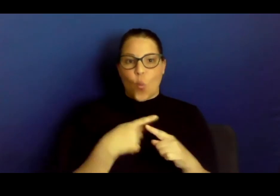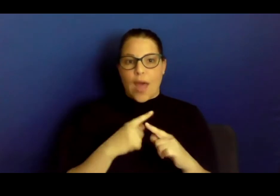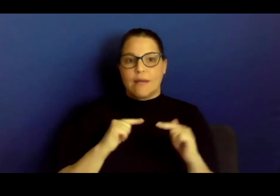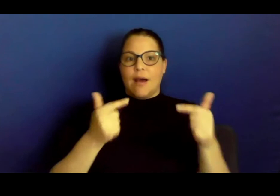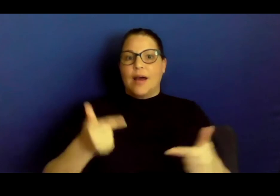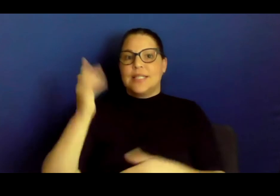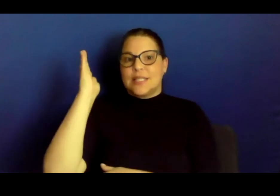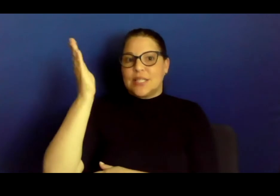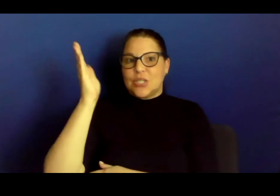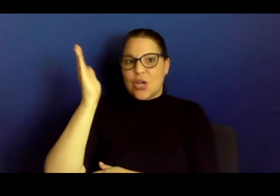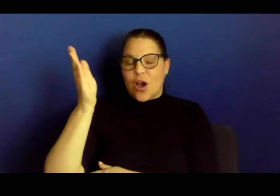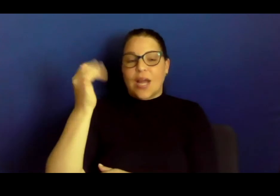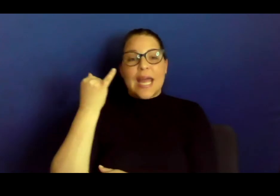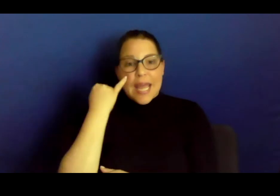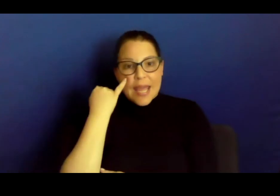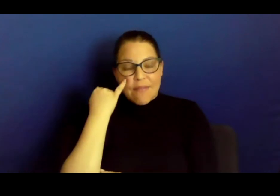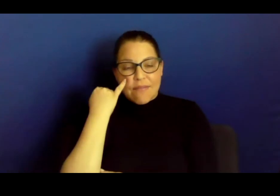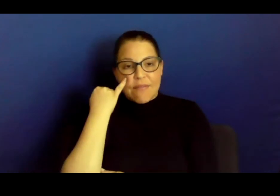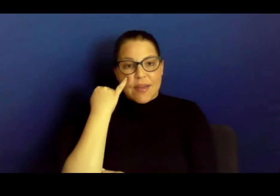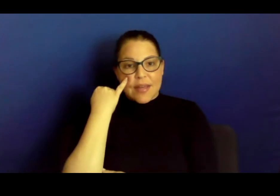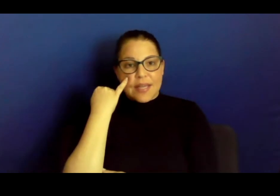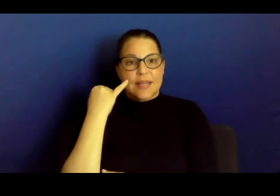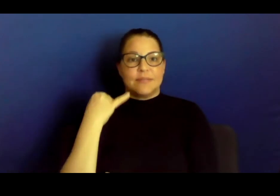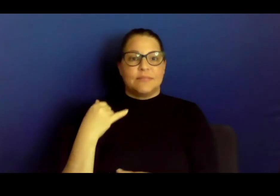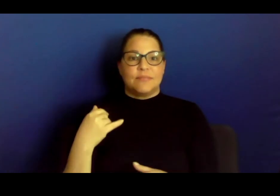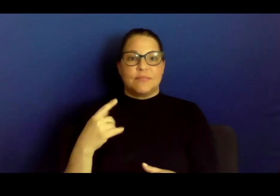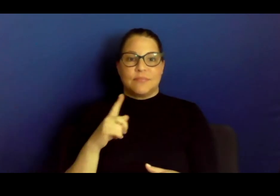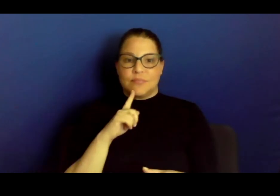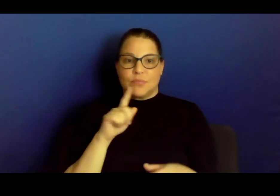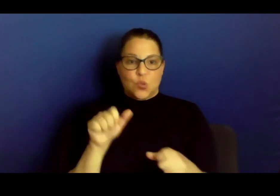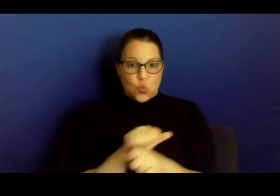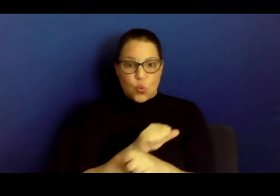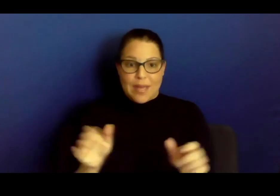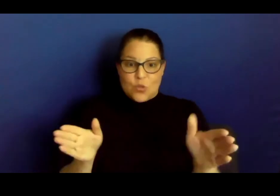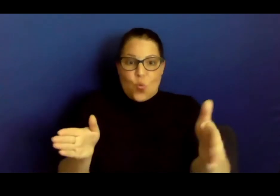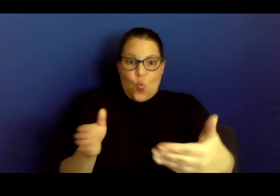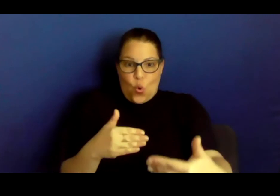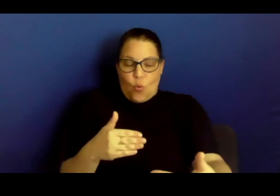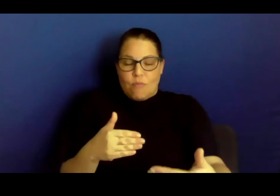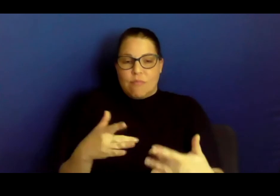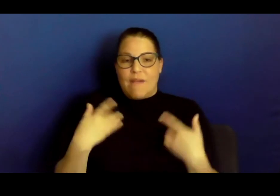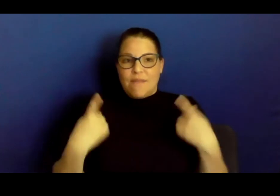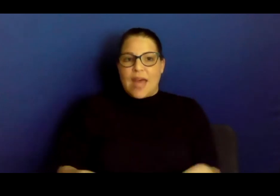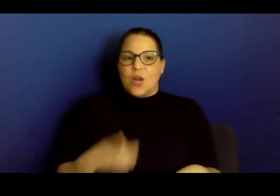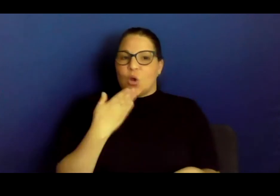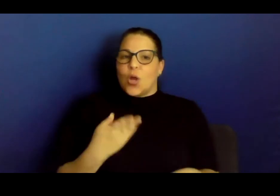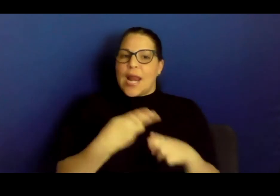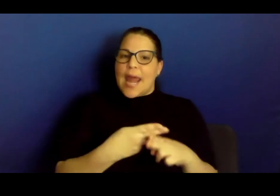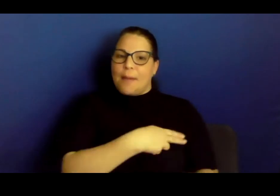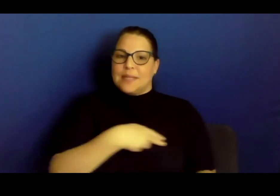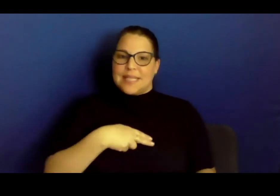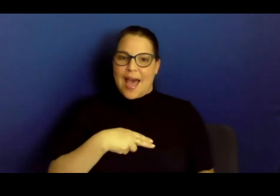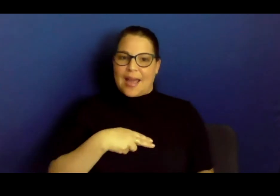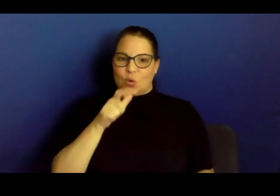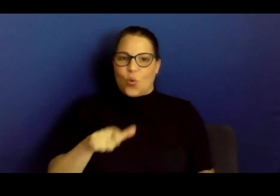way, especially if we're doing in physical or like in present events, name tags are great, right? Because then you don't have to